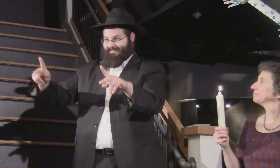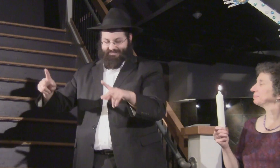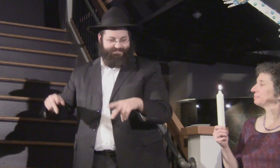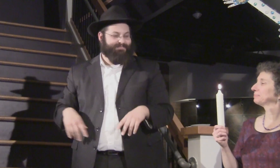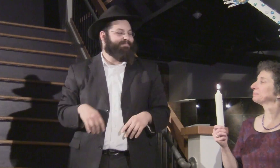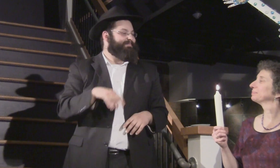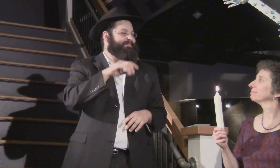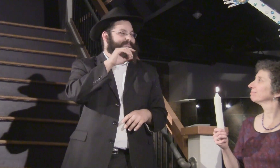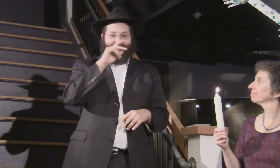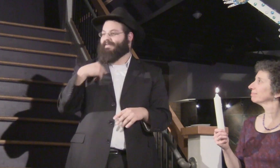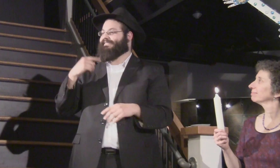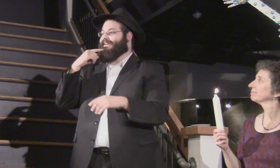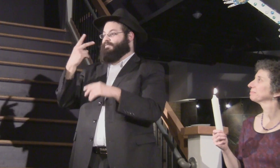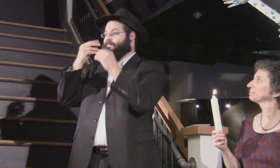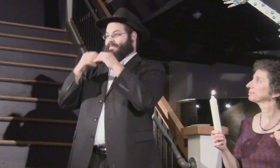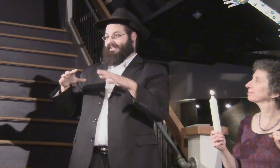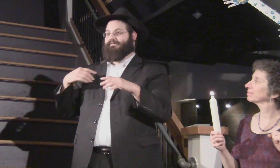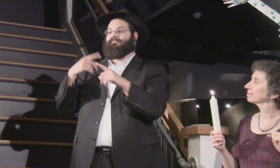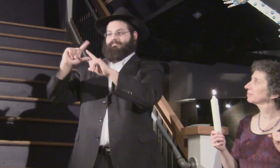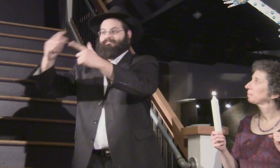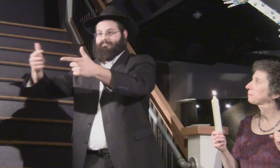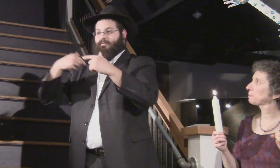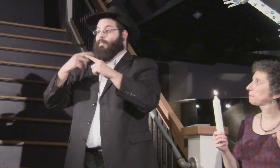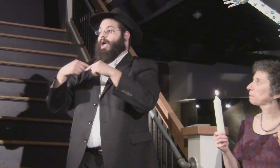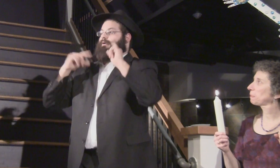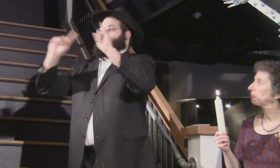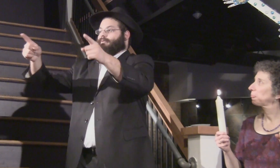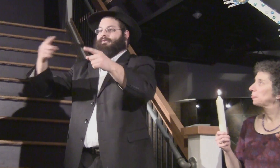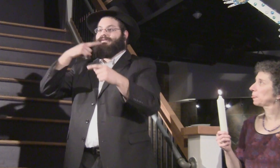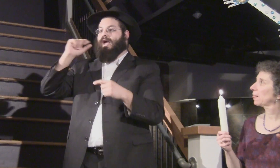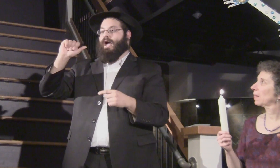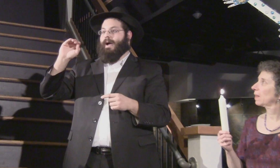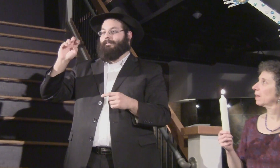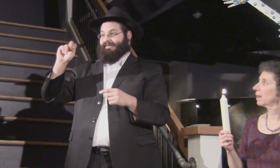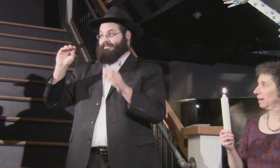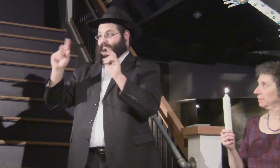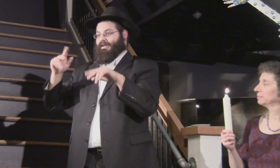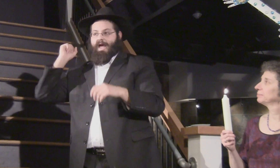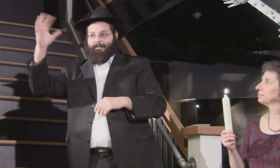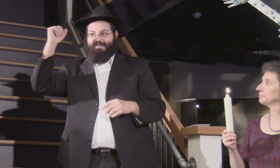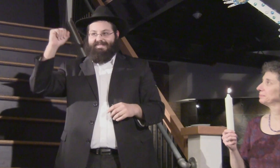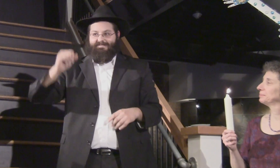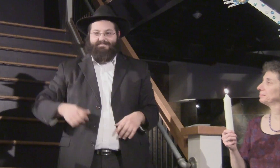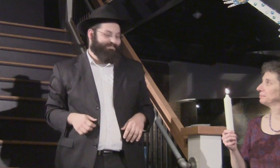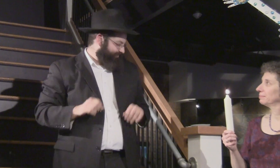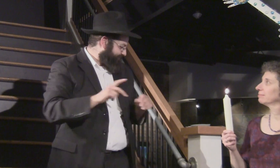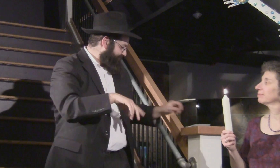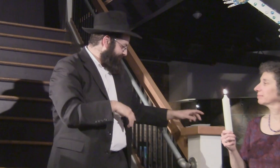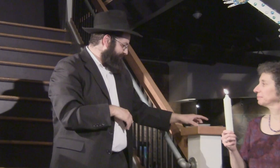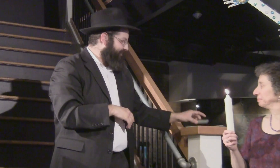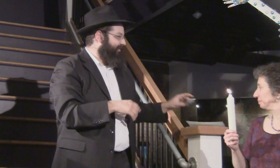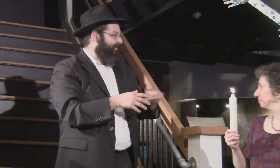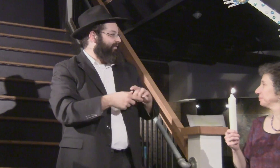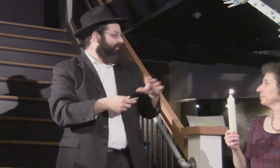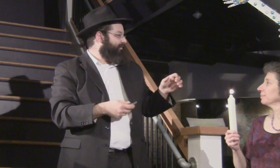amen, okay? All right, so I'm going to say 2 blessings, and then I want you to say amen, okay?